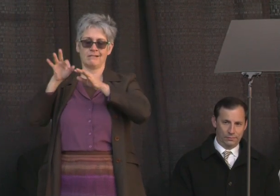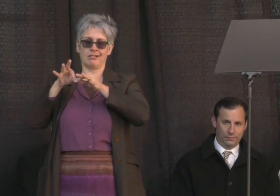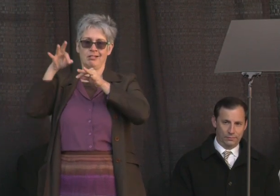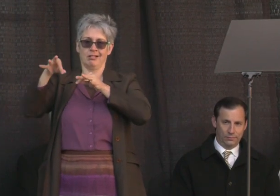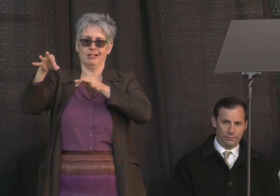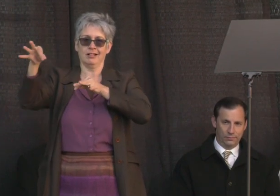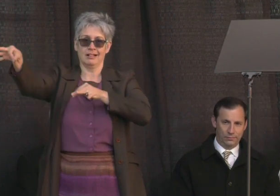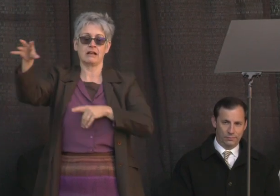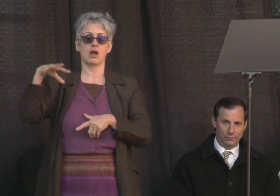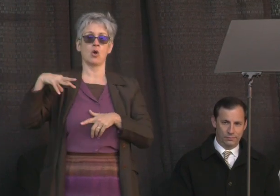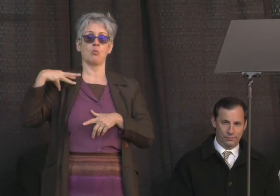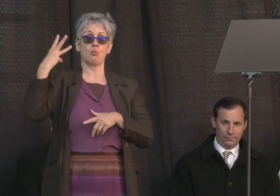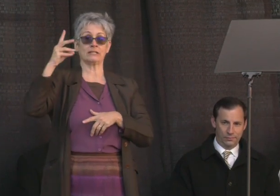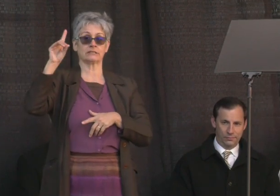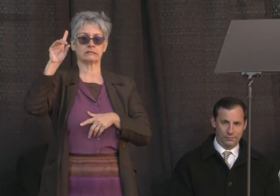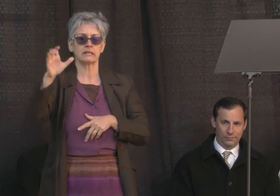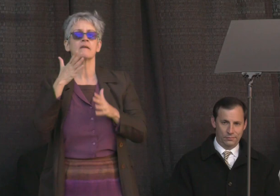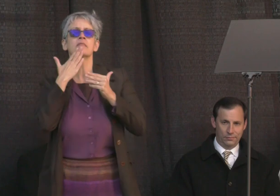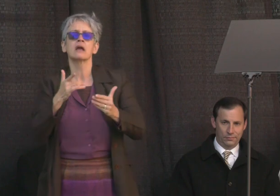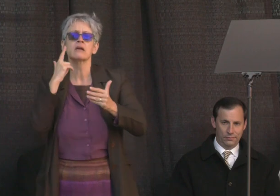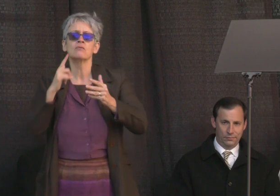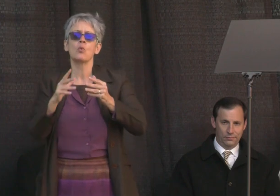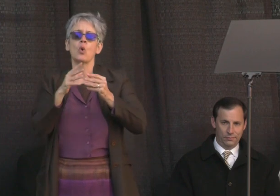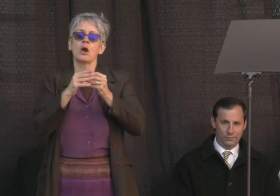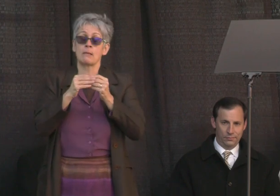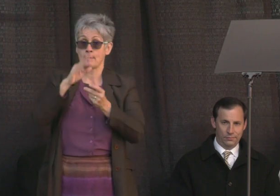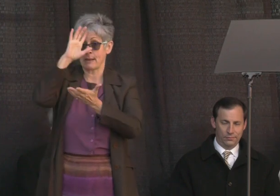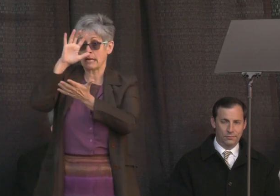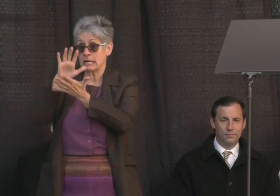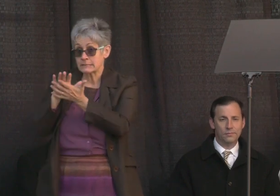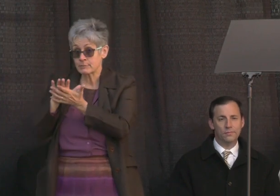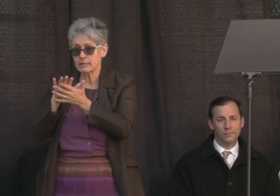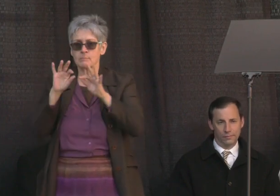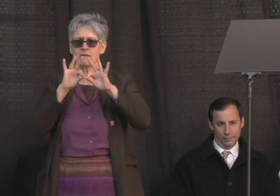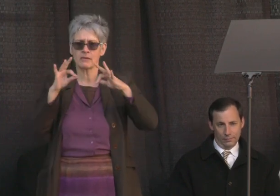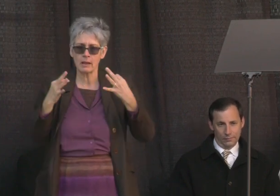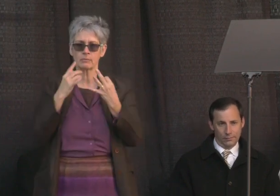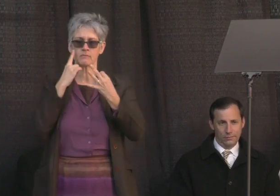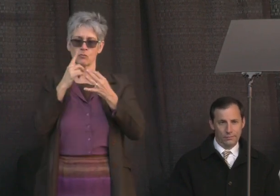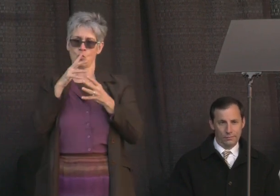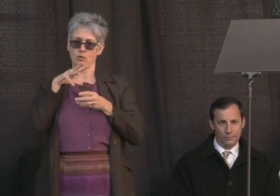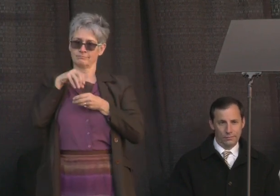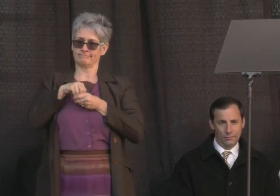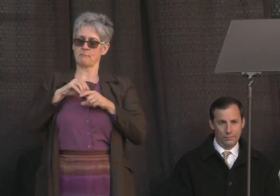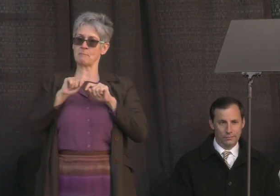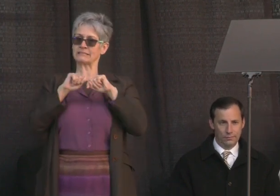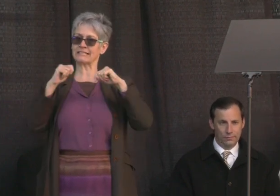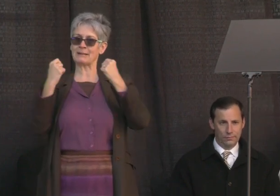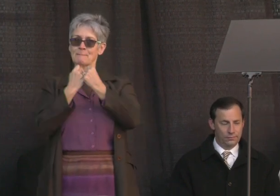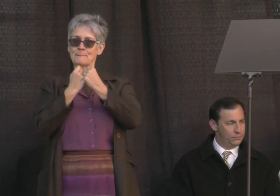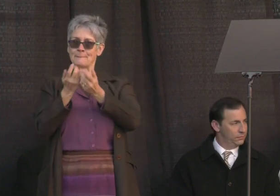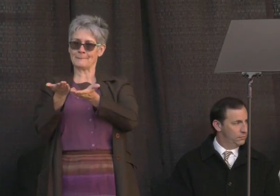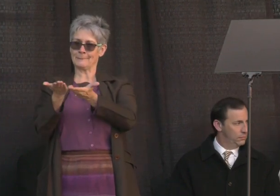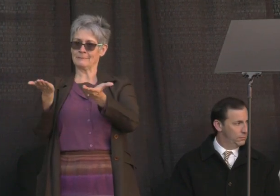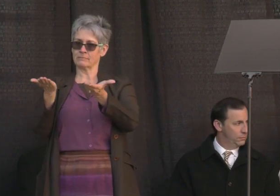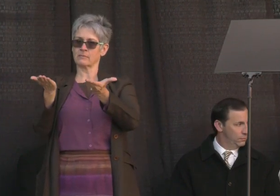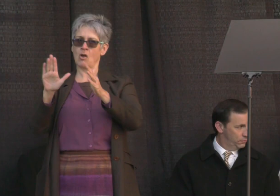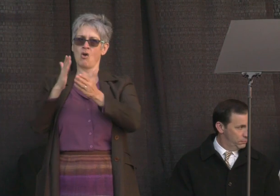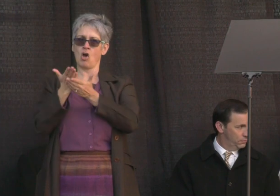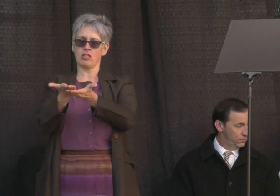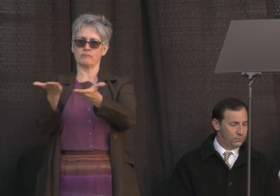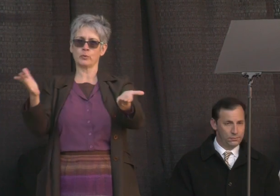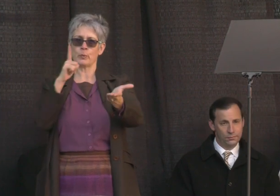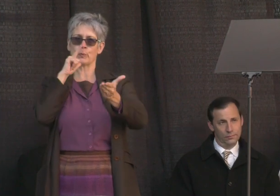for taking this journey with me. Thank you to my team, my friends, and all of you for being here to witness this special moment. I am